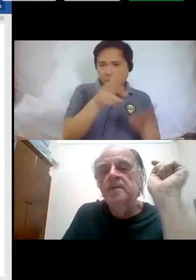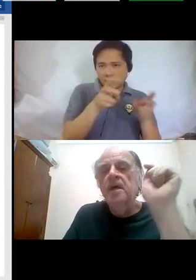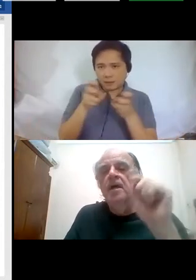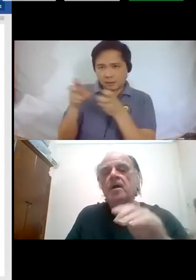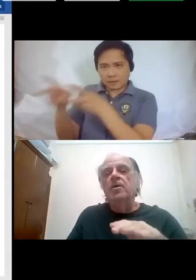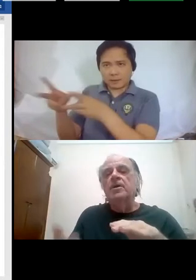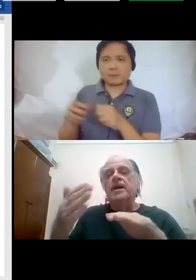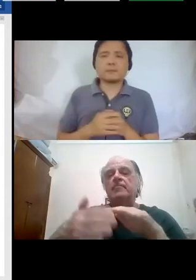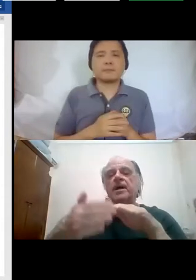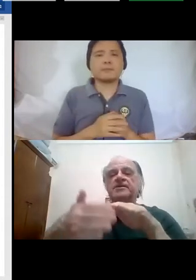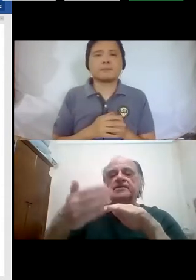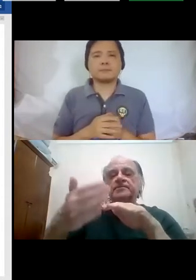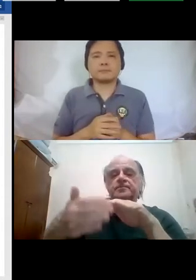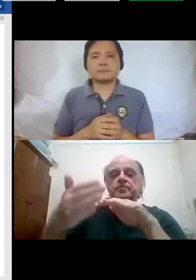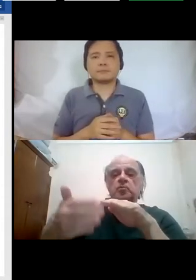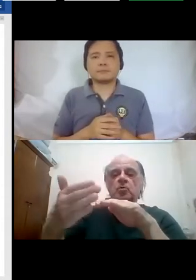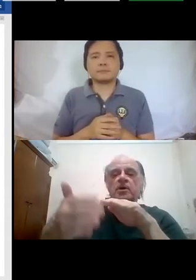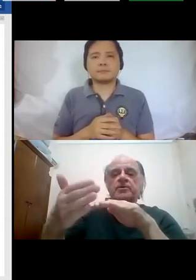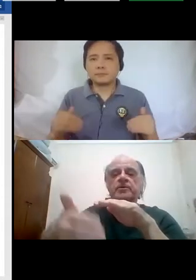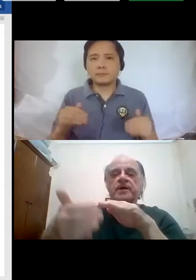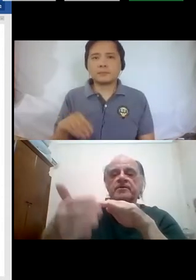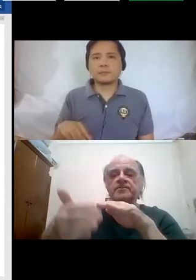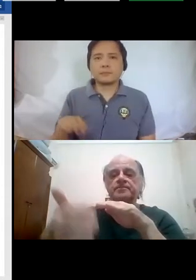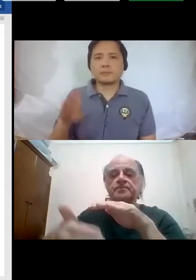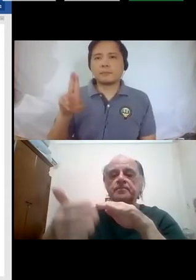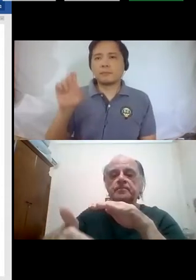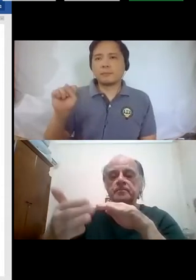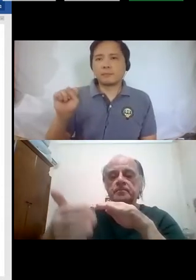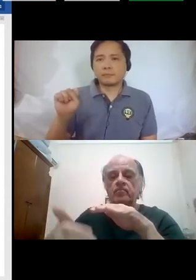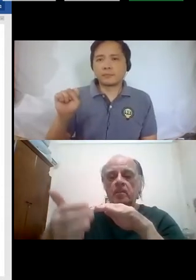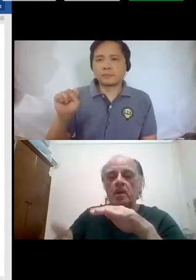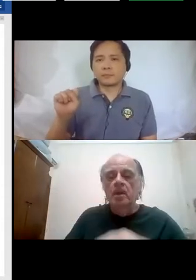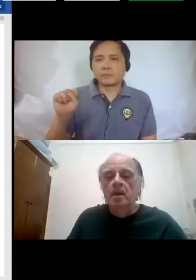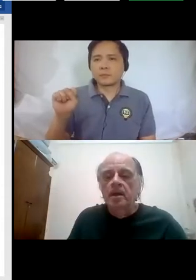Okay. What about bus? One or two hands?